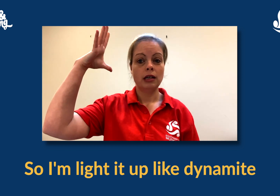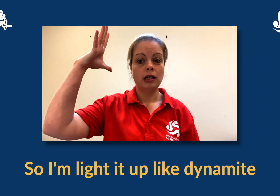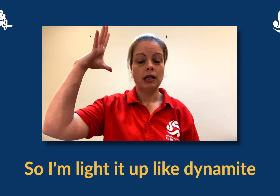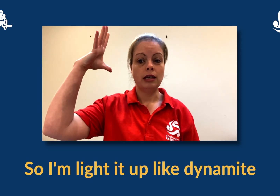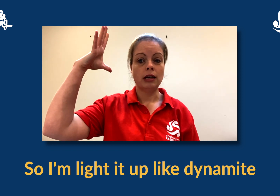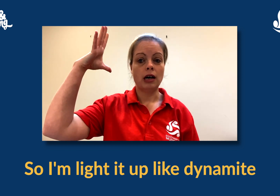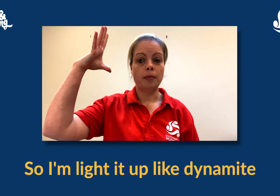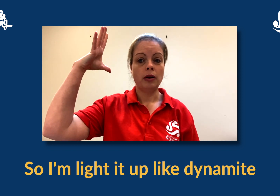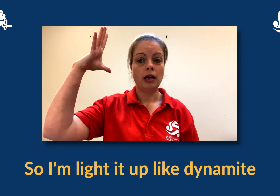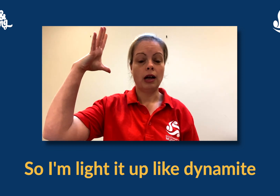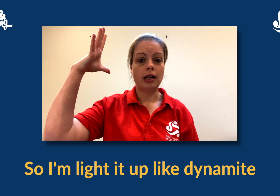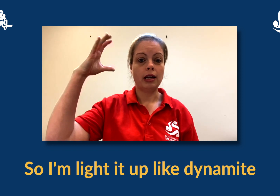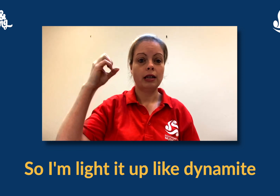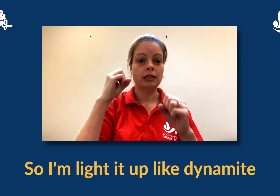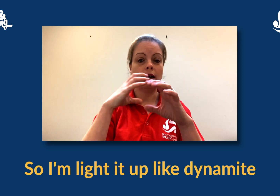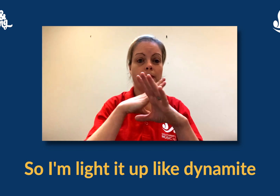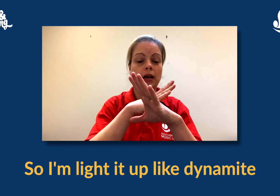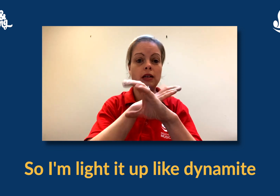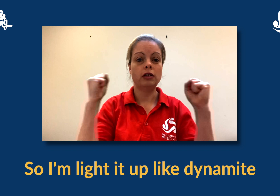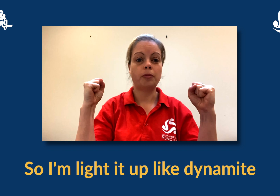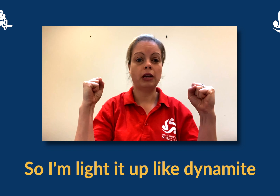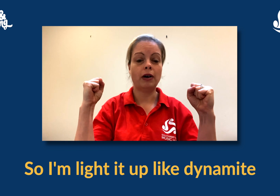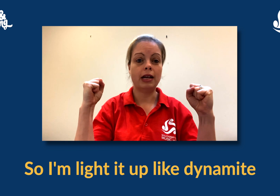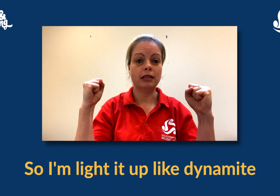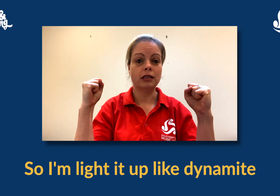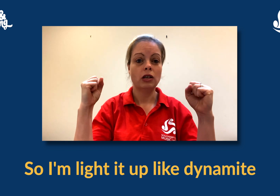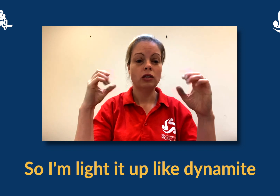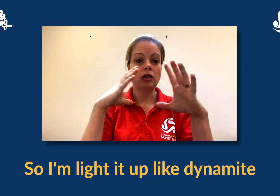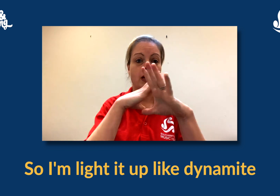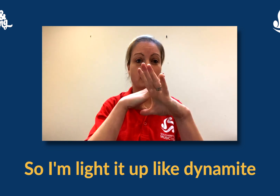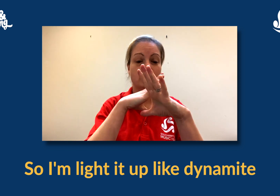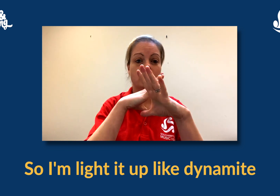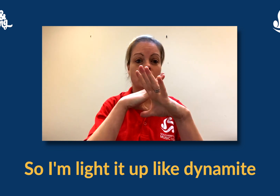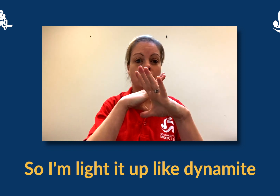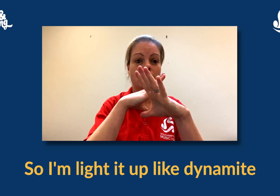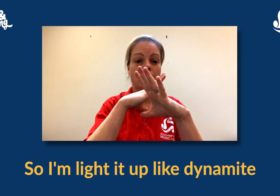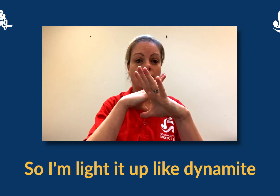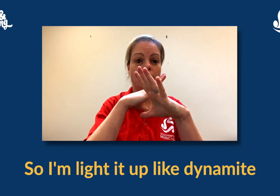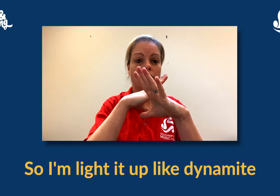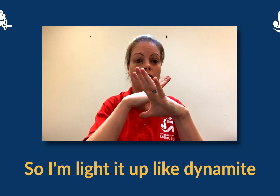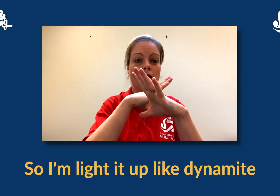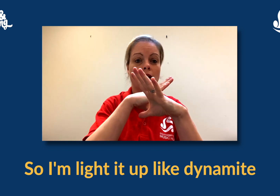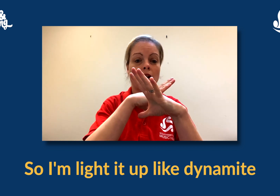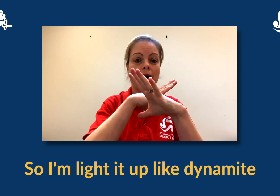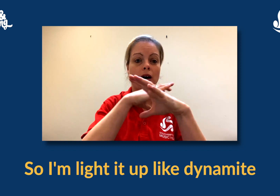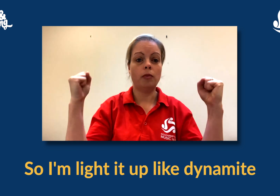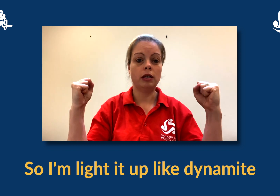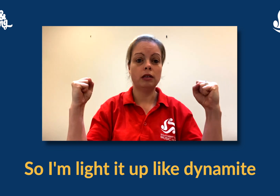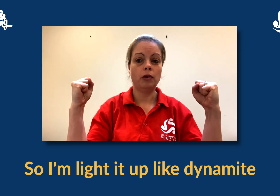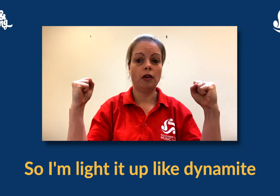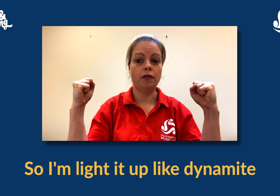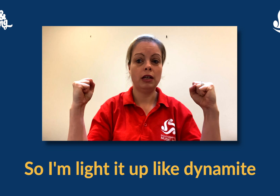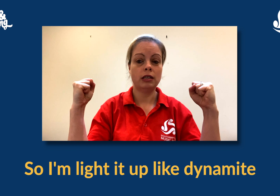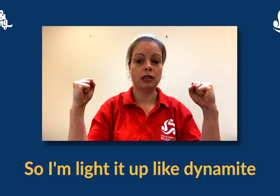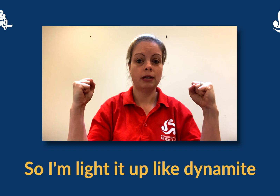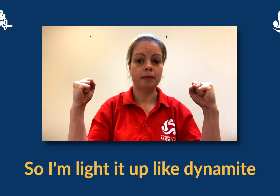light it up like dynamite. And just bring your hands, two hands in the middle, and you're going to come outwards